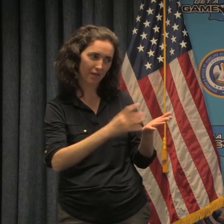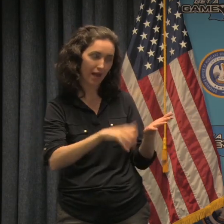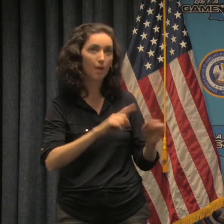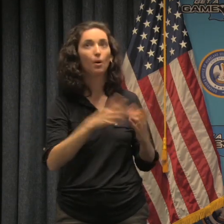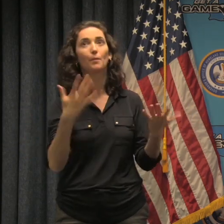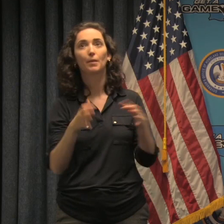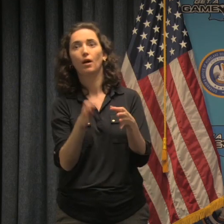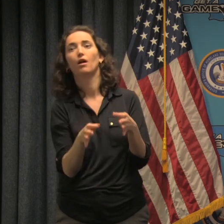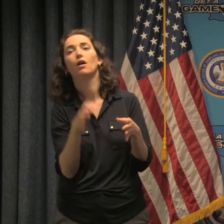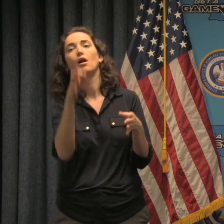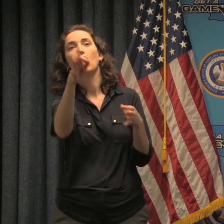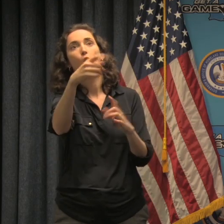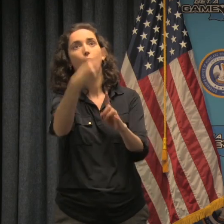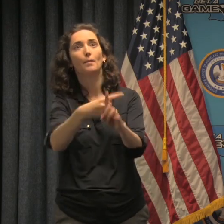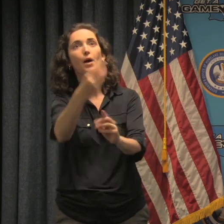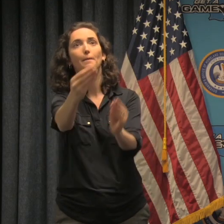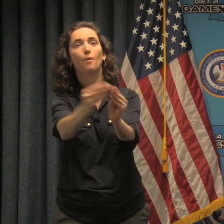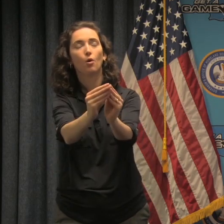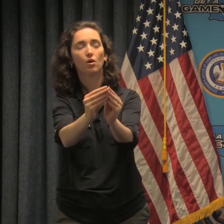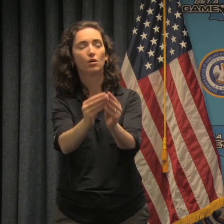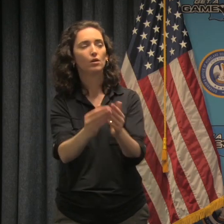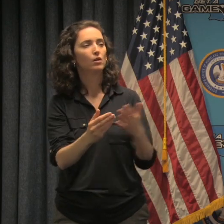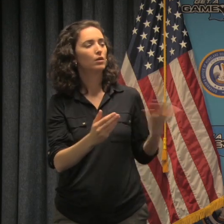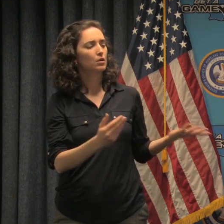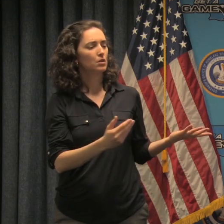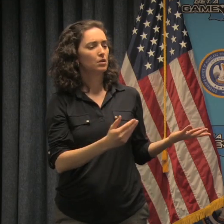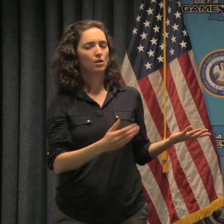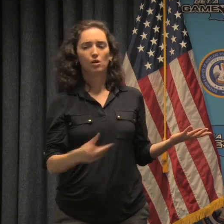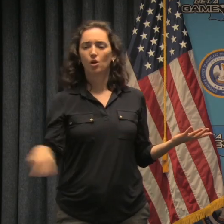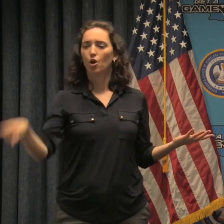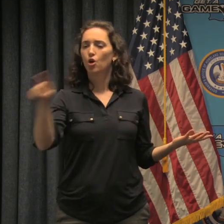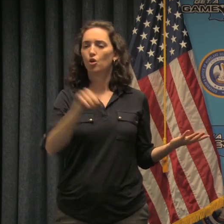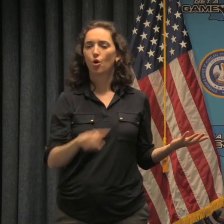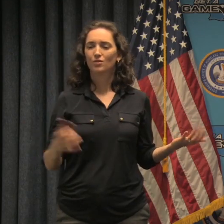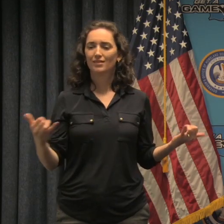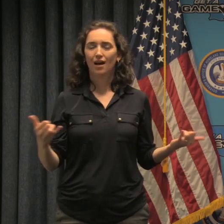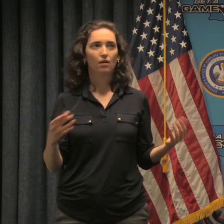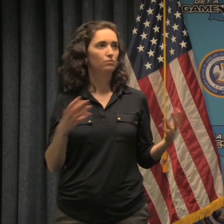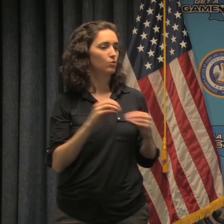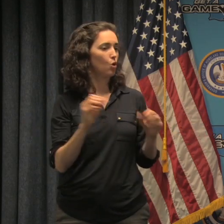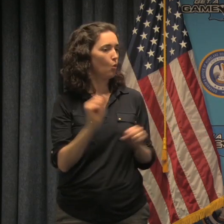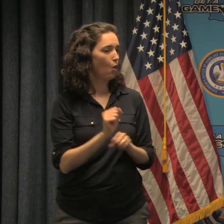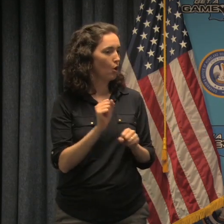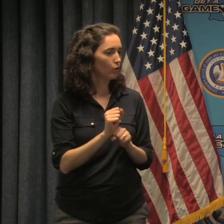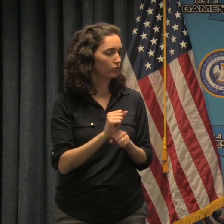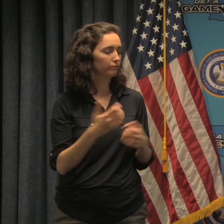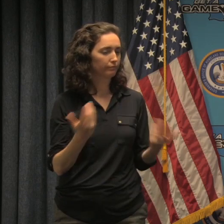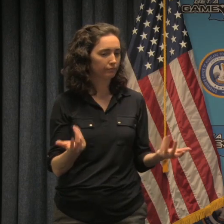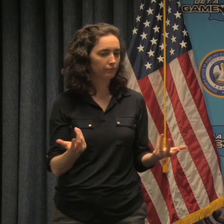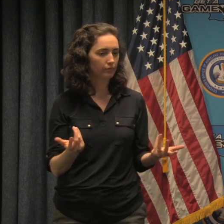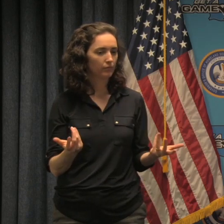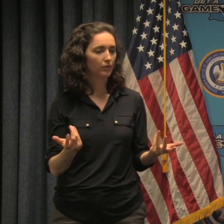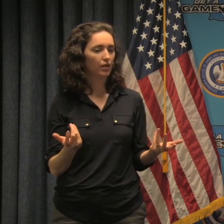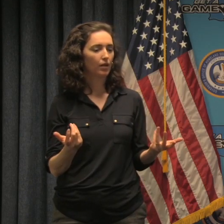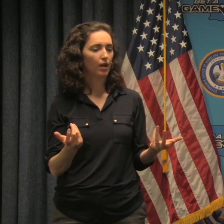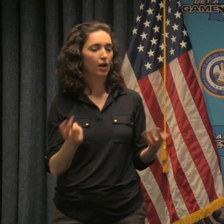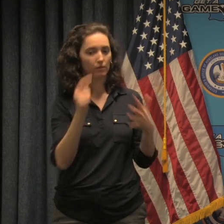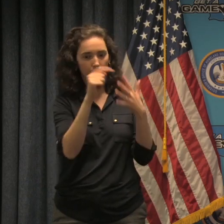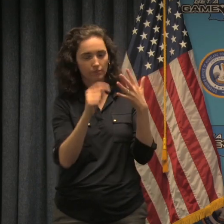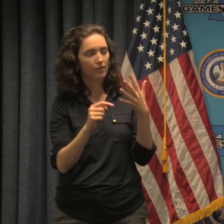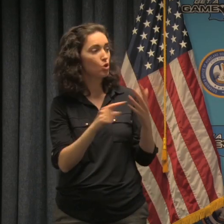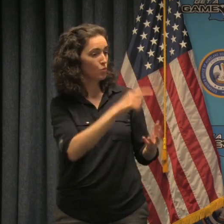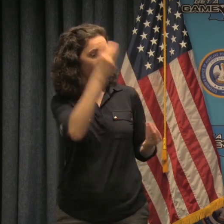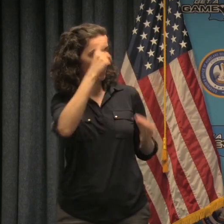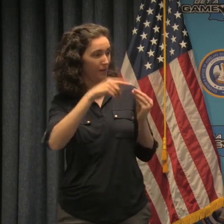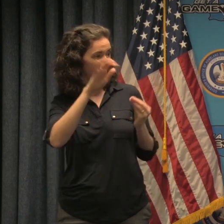potential it's another month after that. What do you say to those people who are now out of a job because of this and all the factors? Yeah. How much do